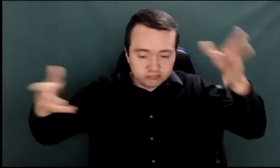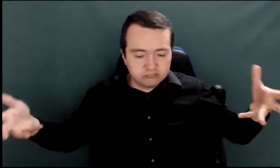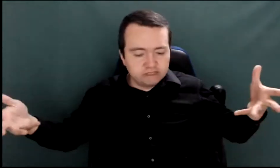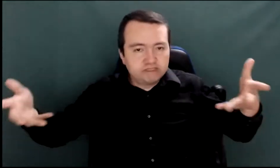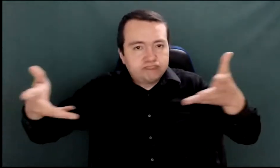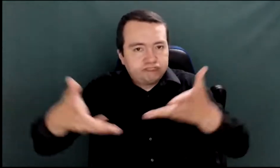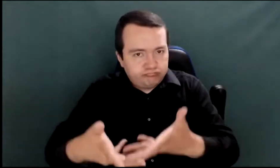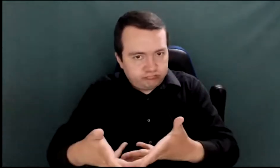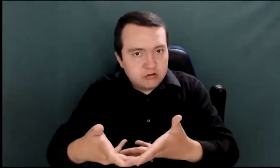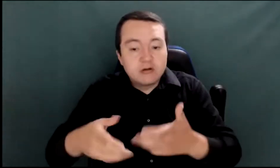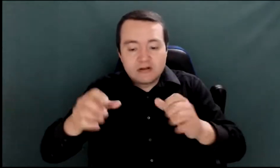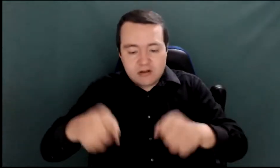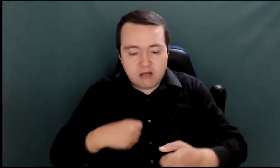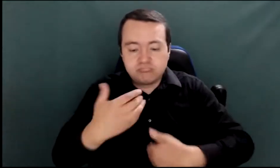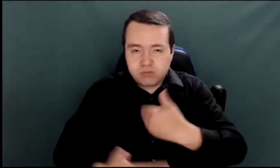the knowledge.